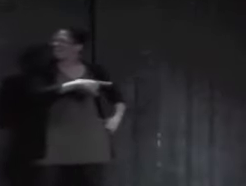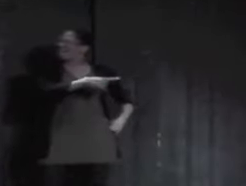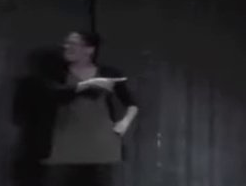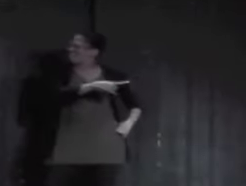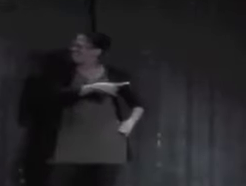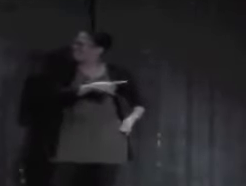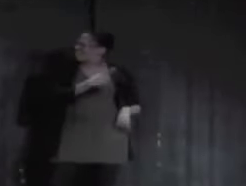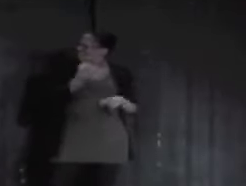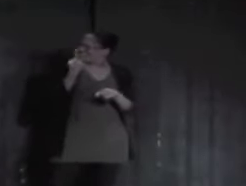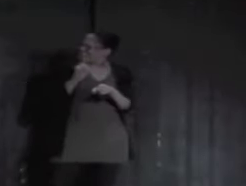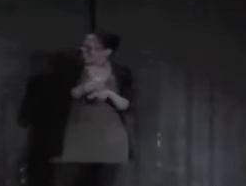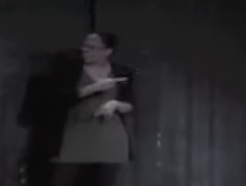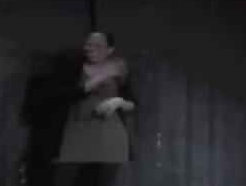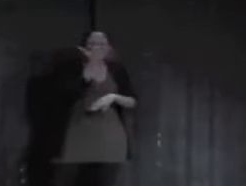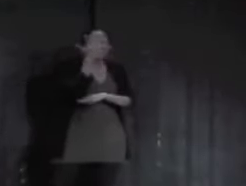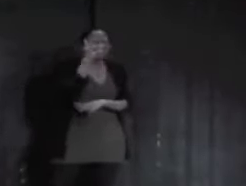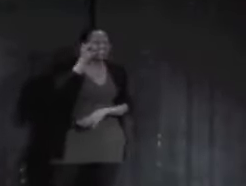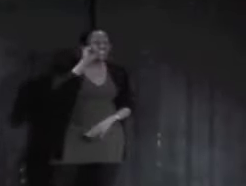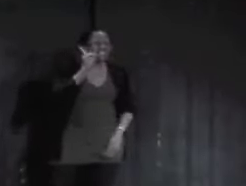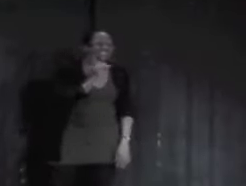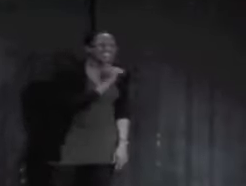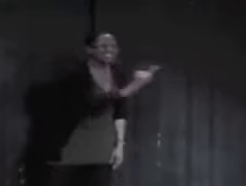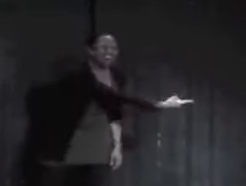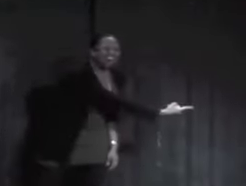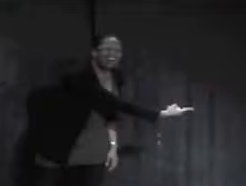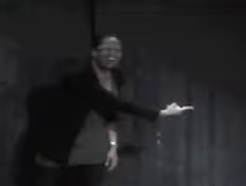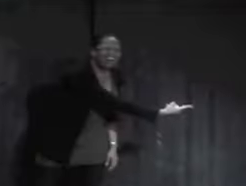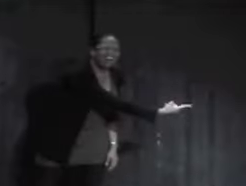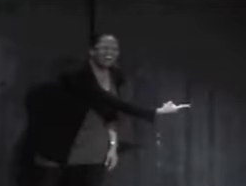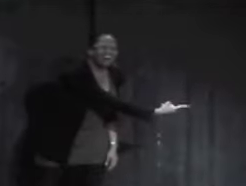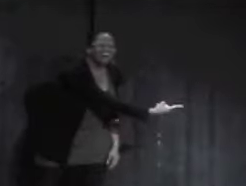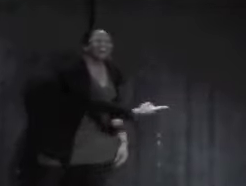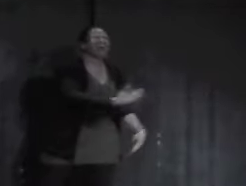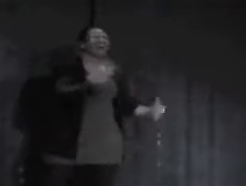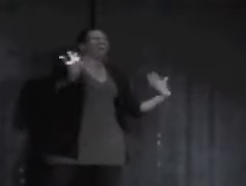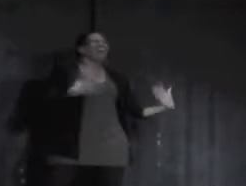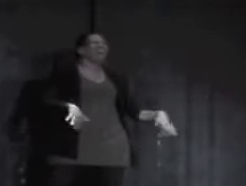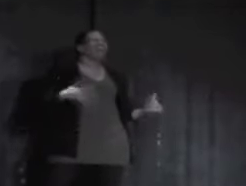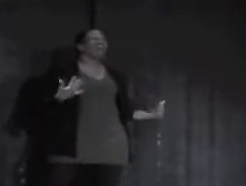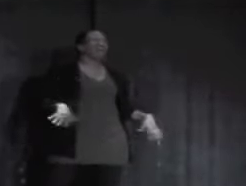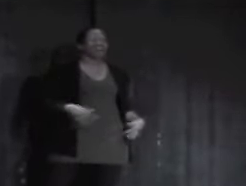Oh, right. Okay, the tree was deaf. I get it.